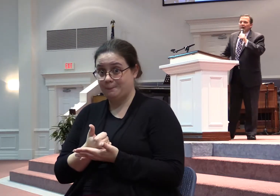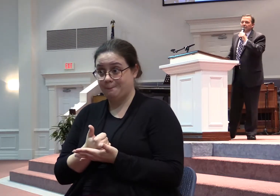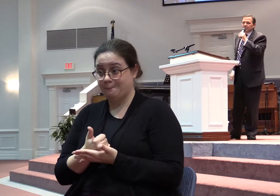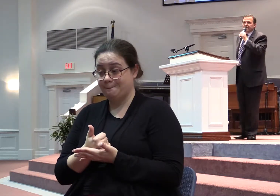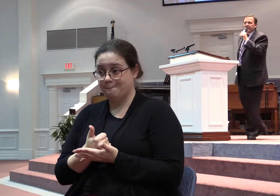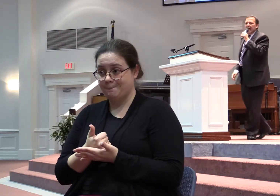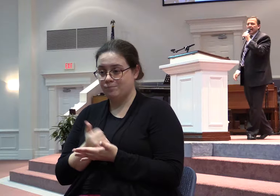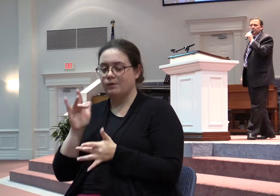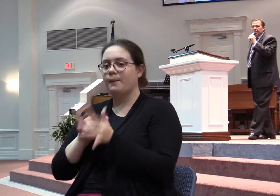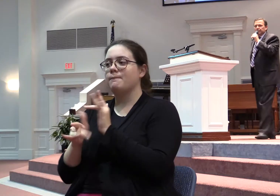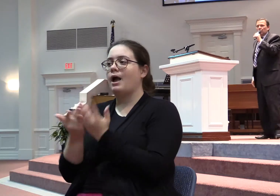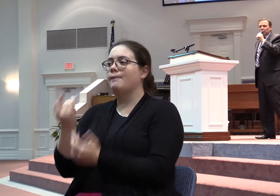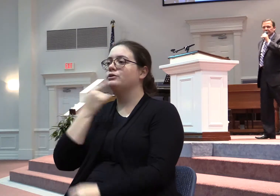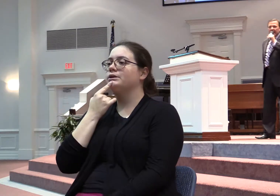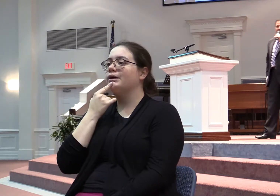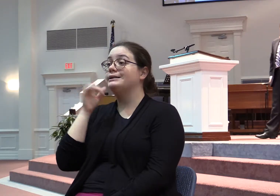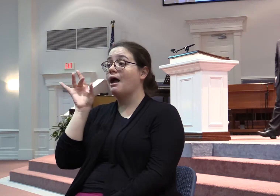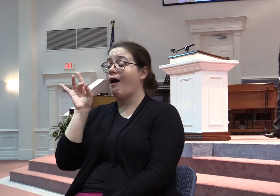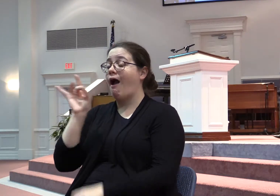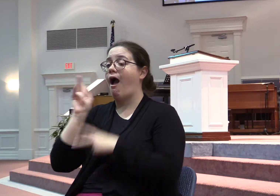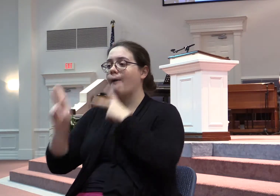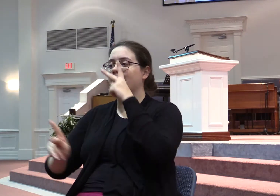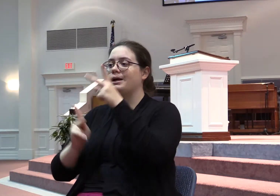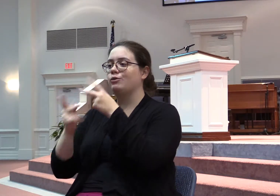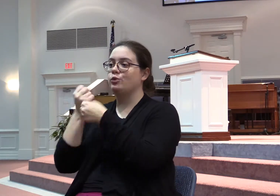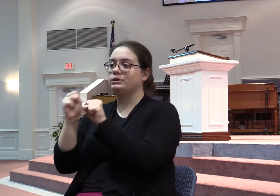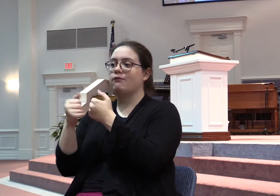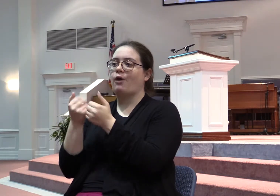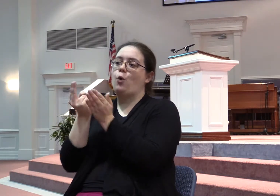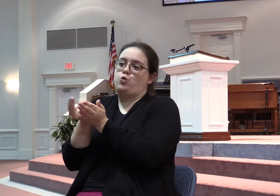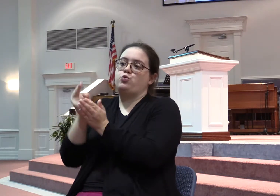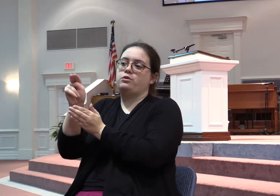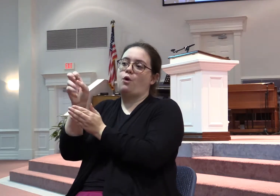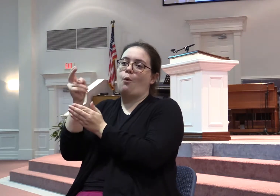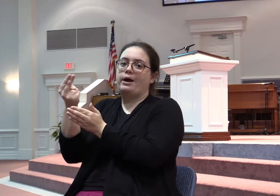The Bible says that 8 people were saved through Noah's ministry.